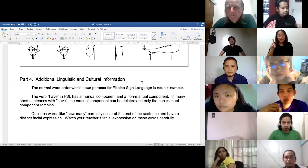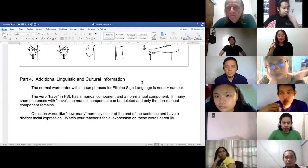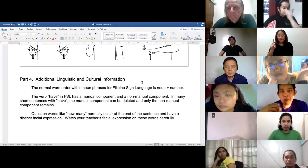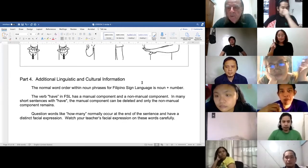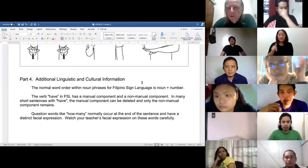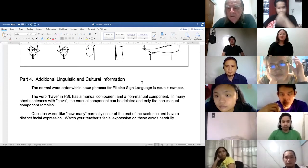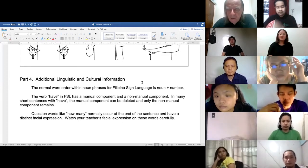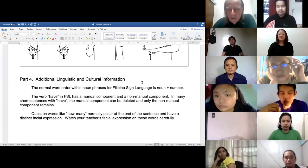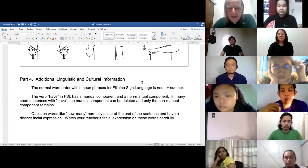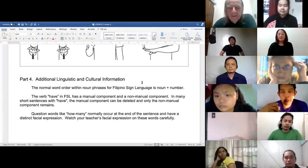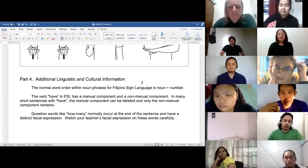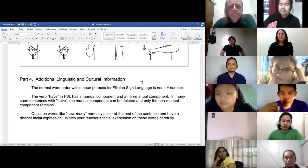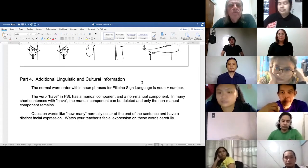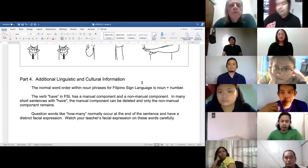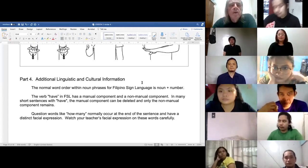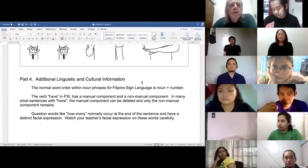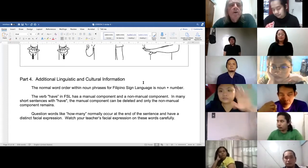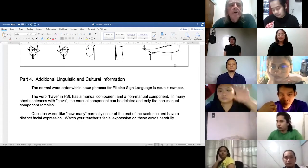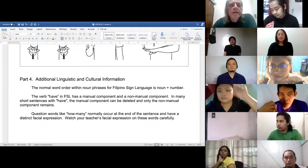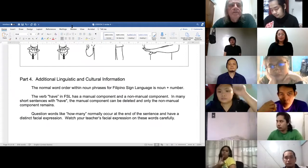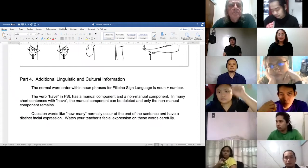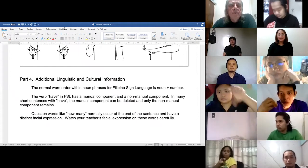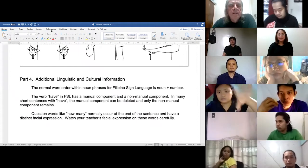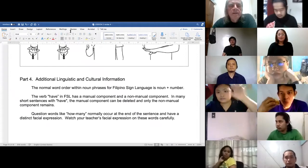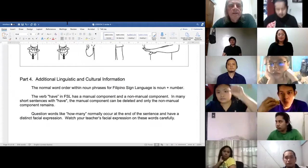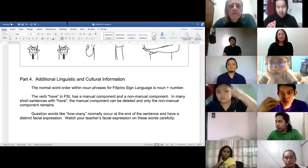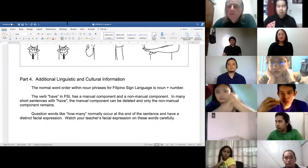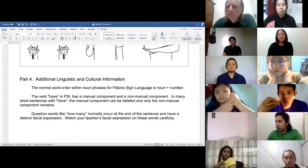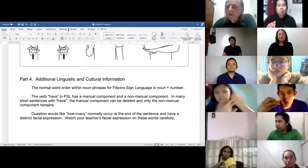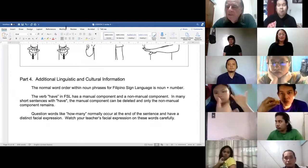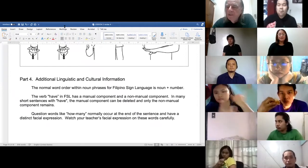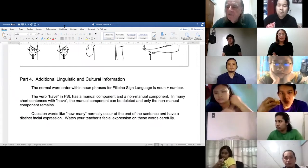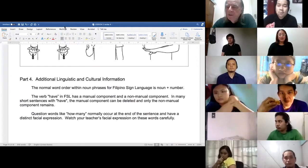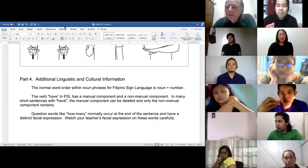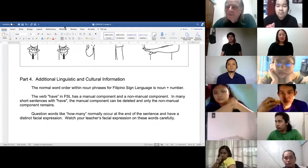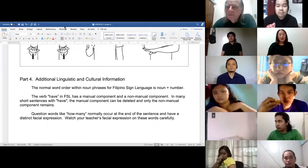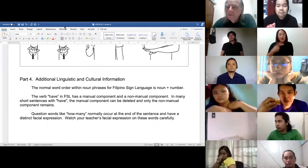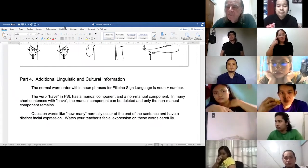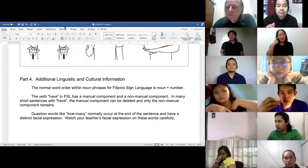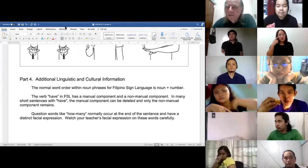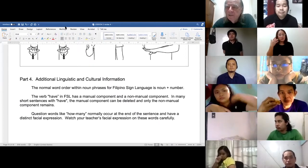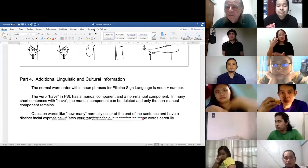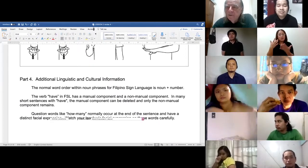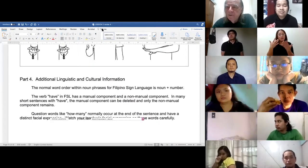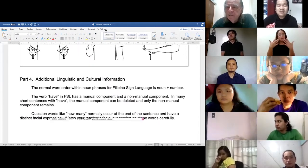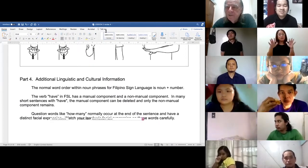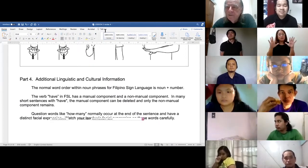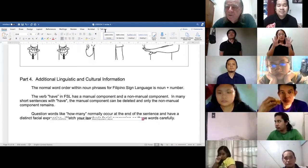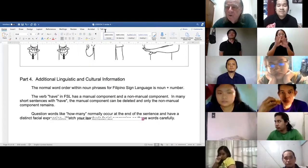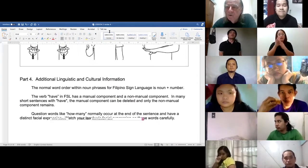Yes. Okay, great. So I think we're okay now with lesson 2. I think your changes are all